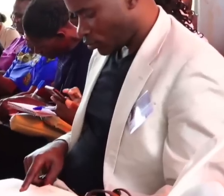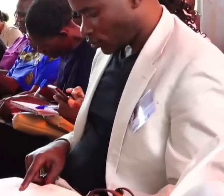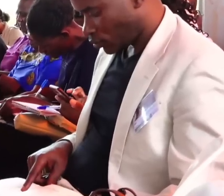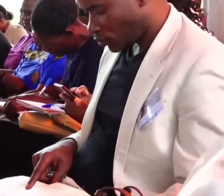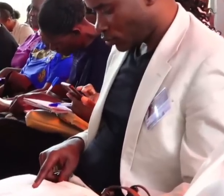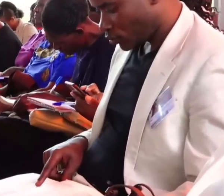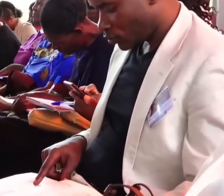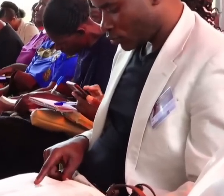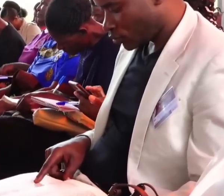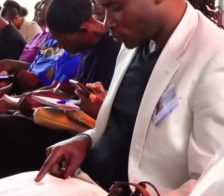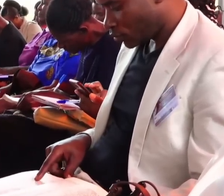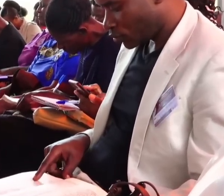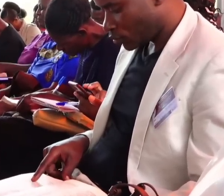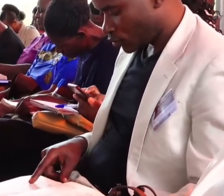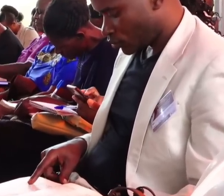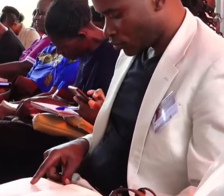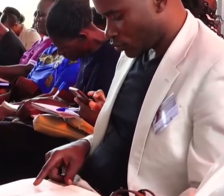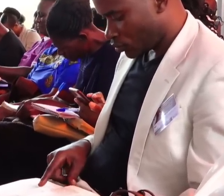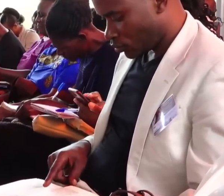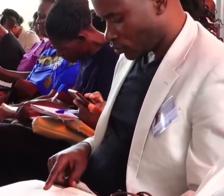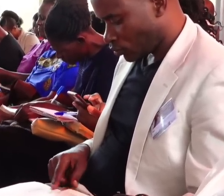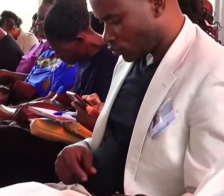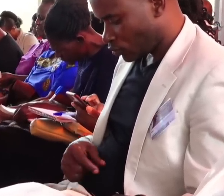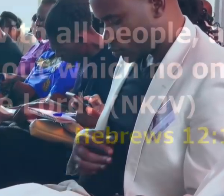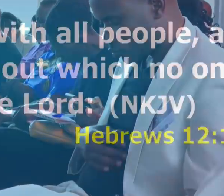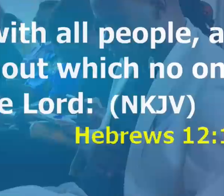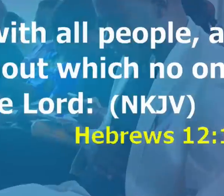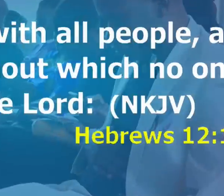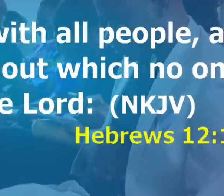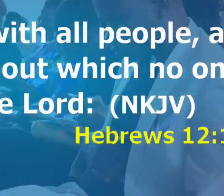Abooluganda, siri bulungi. Friends, I am not so well.